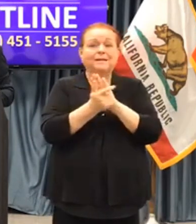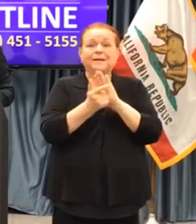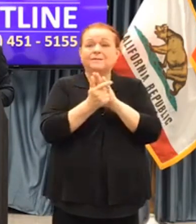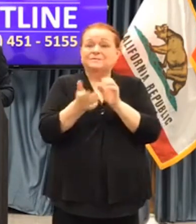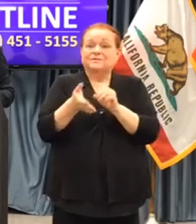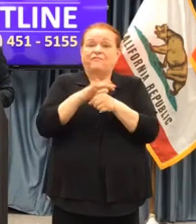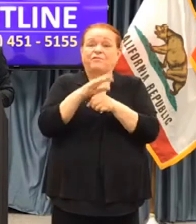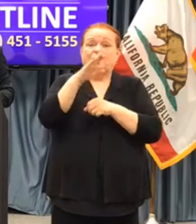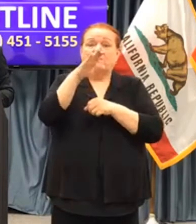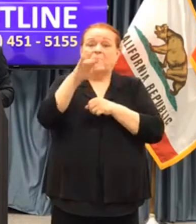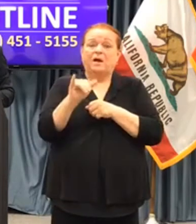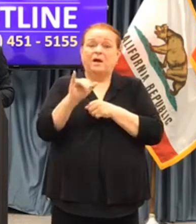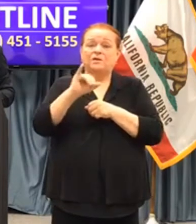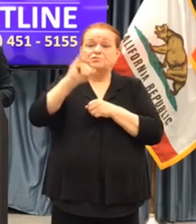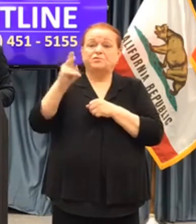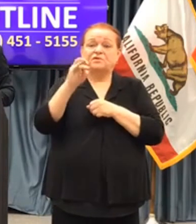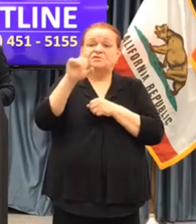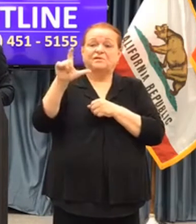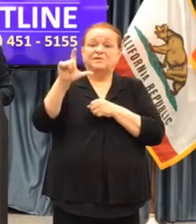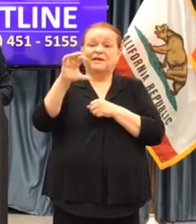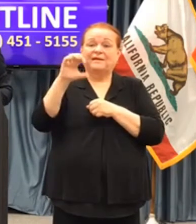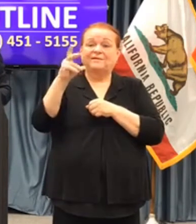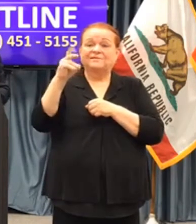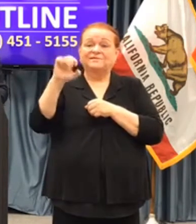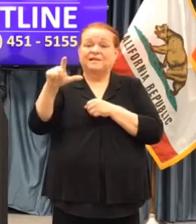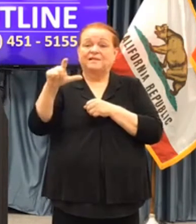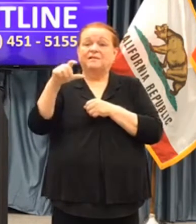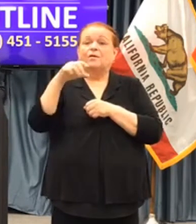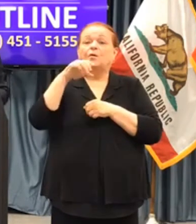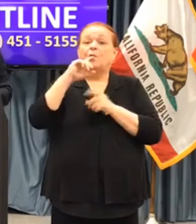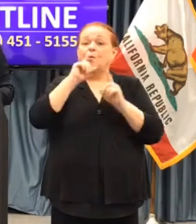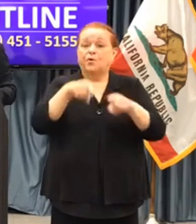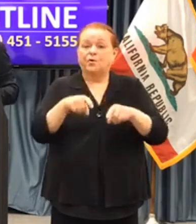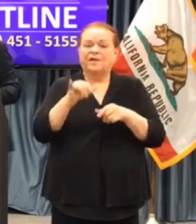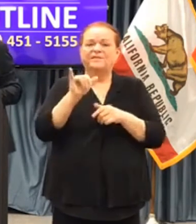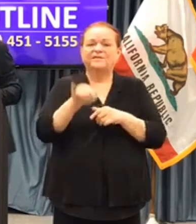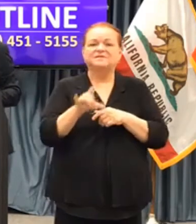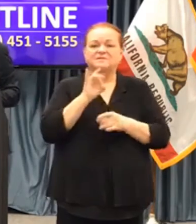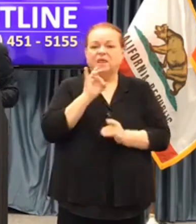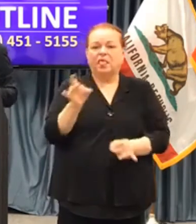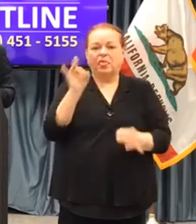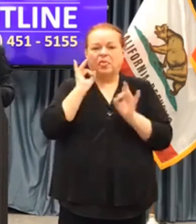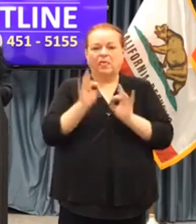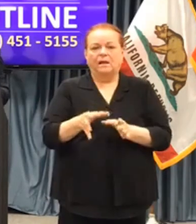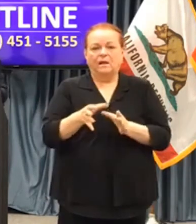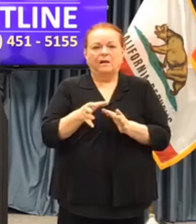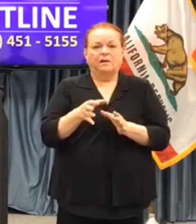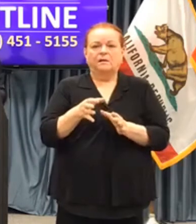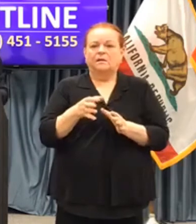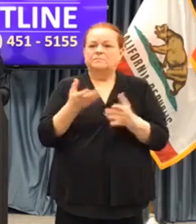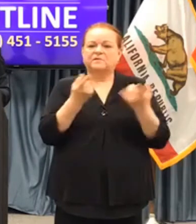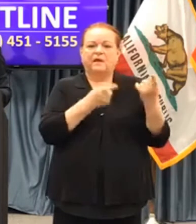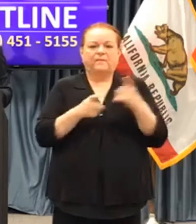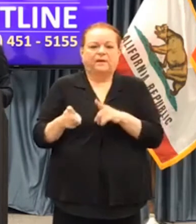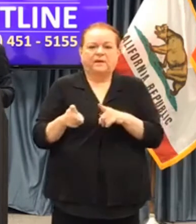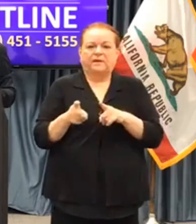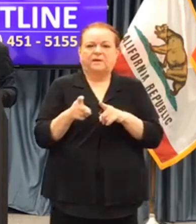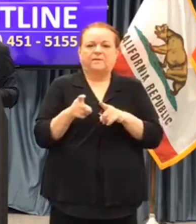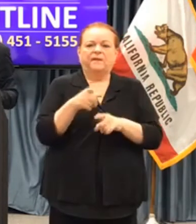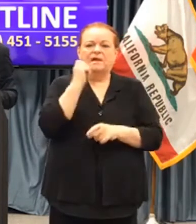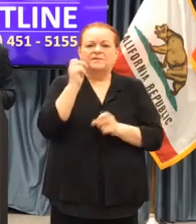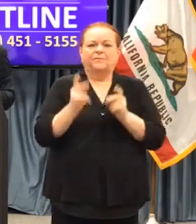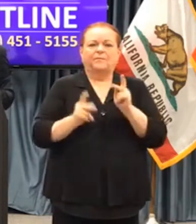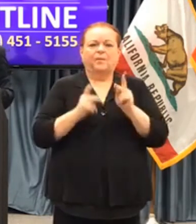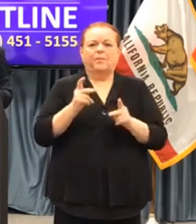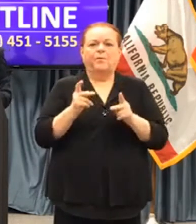Judicial Council order. This is the ludicrous aspect of what is happening because people